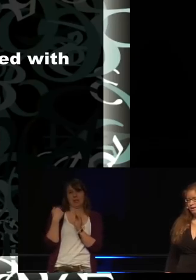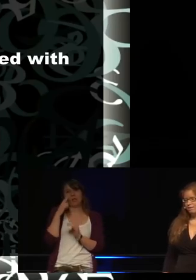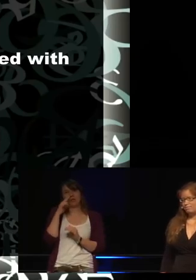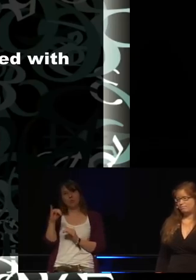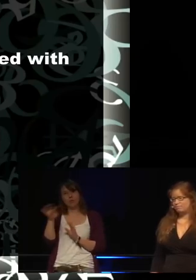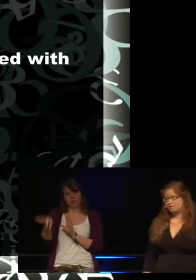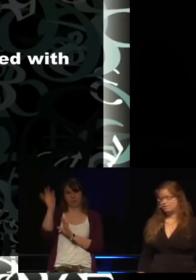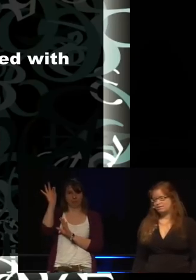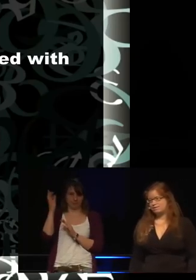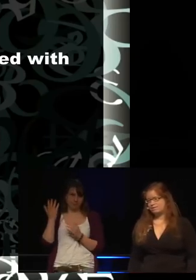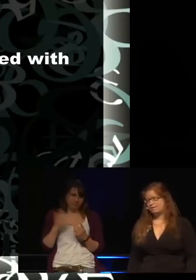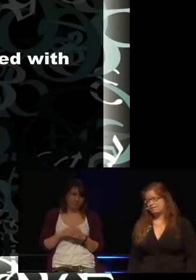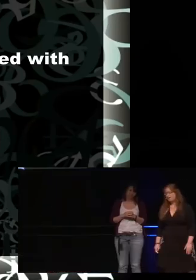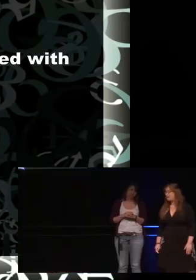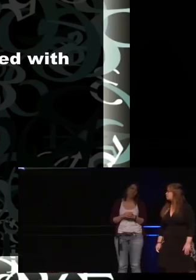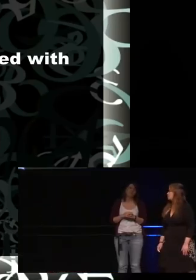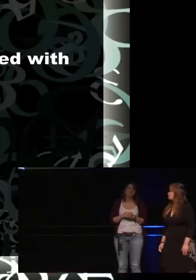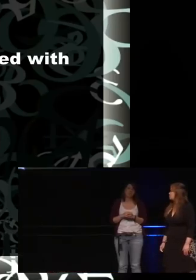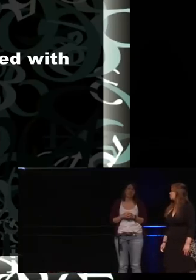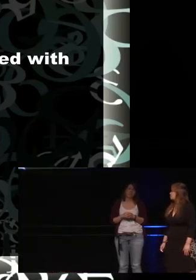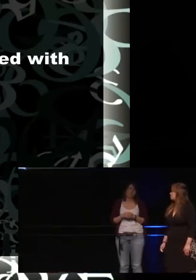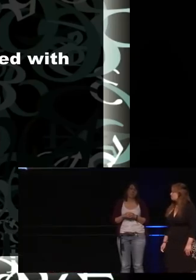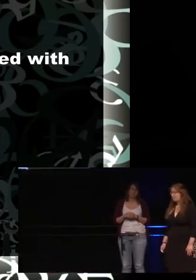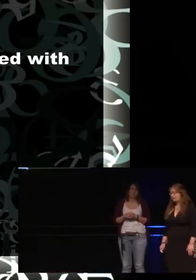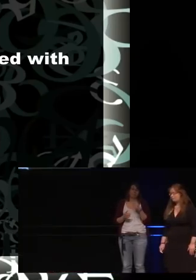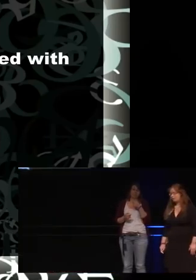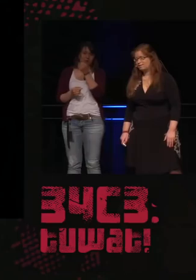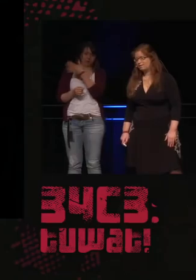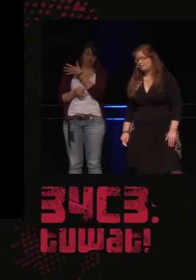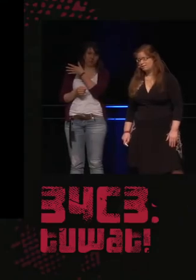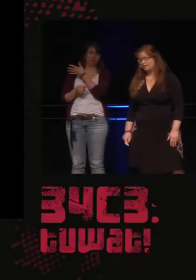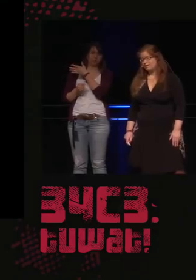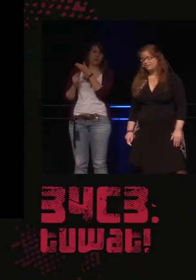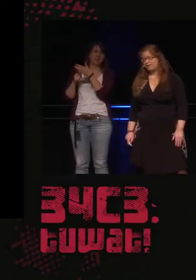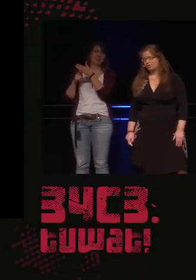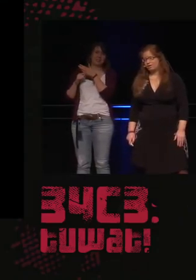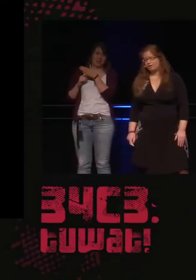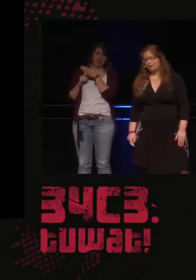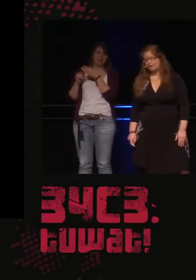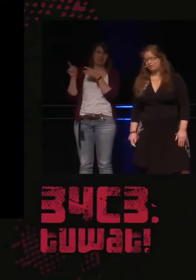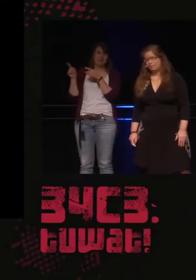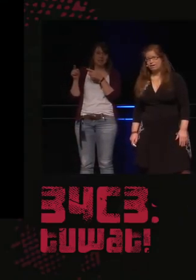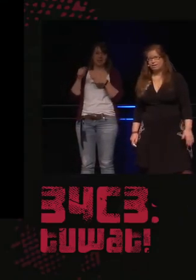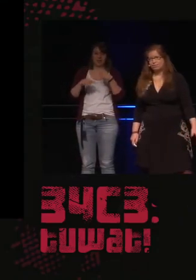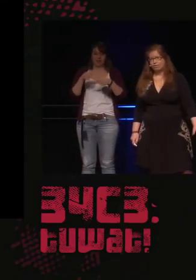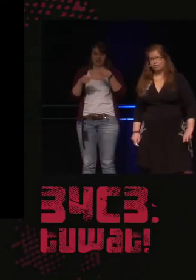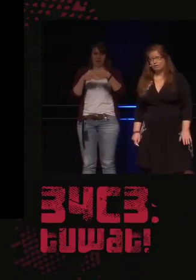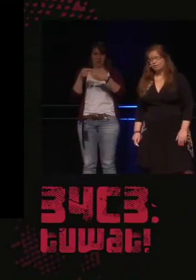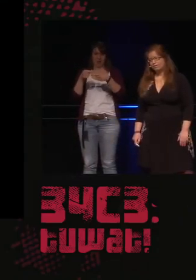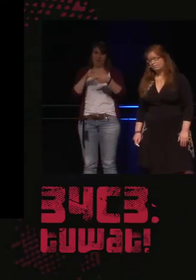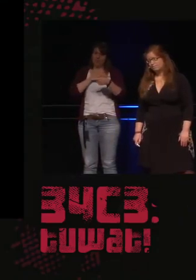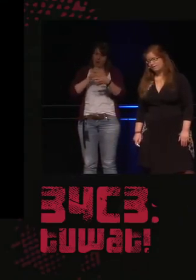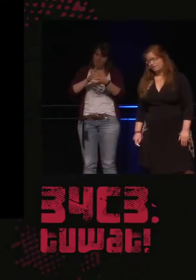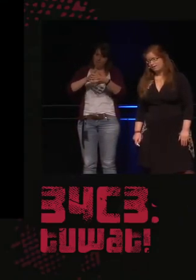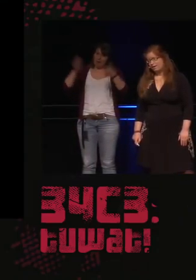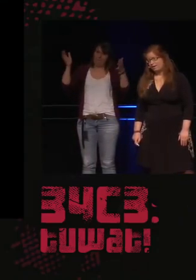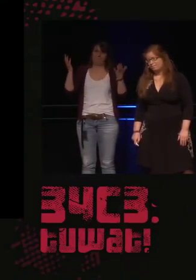this slide shows that the development is actually really growing.